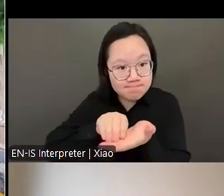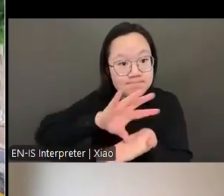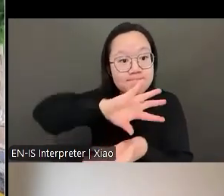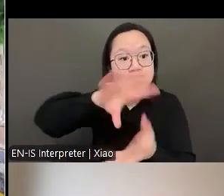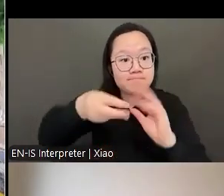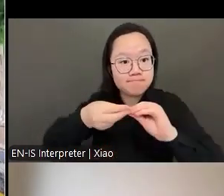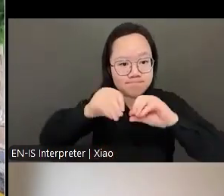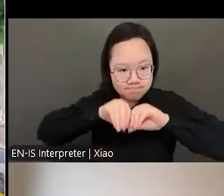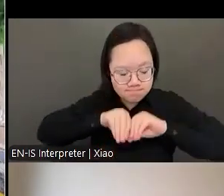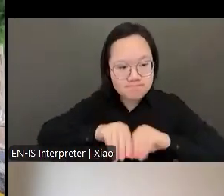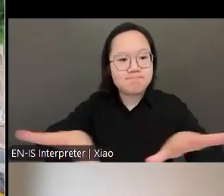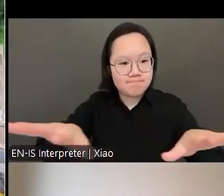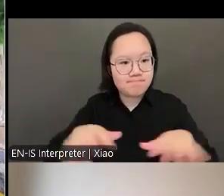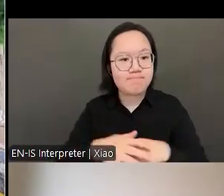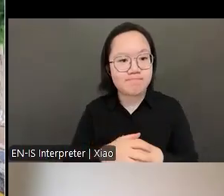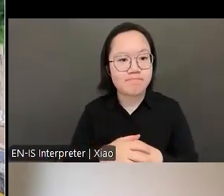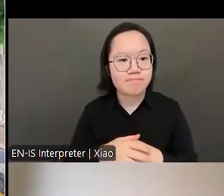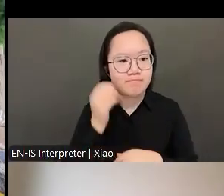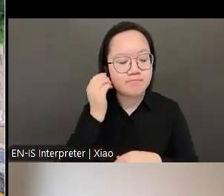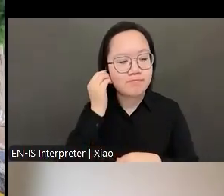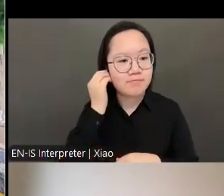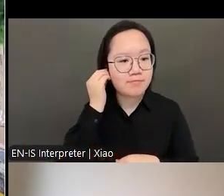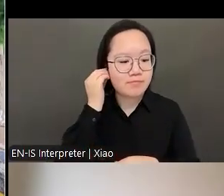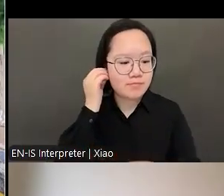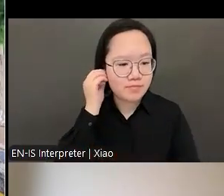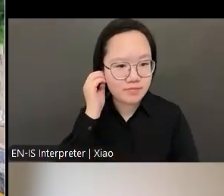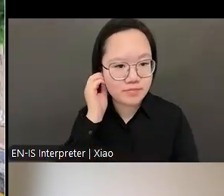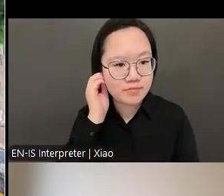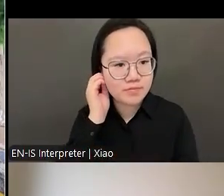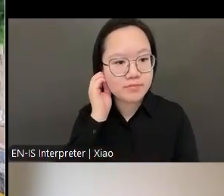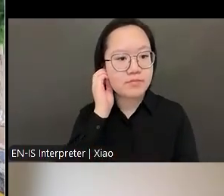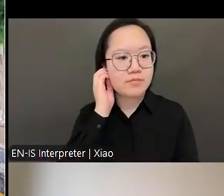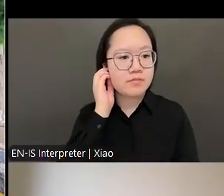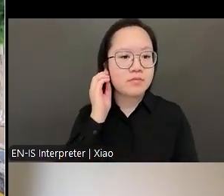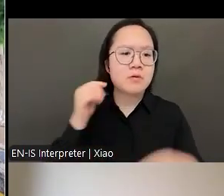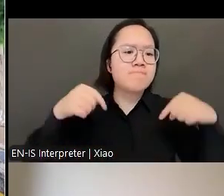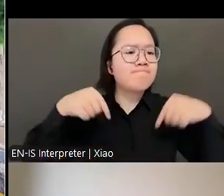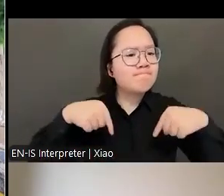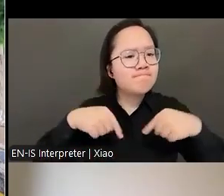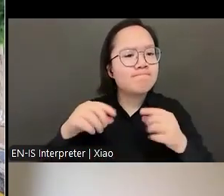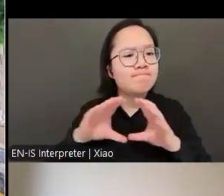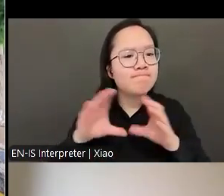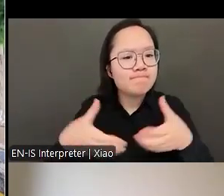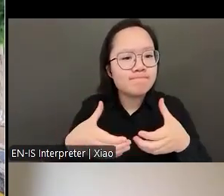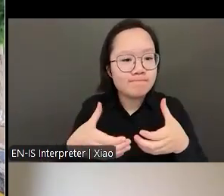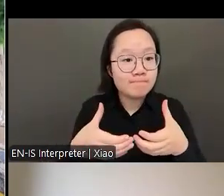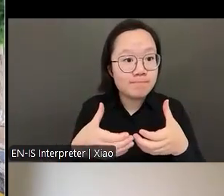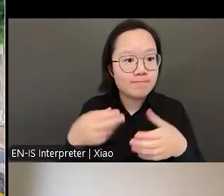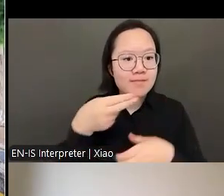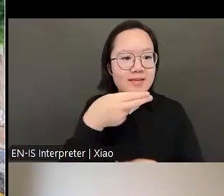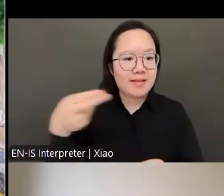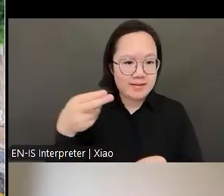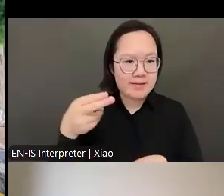A little bit about Inclusive Futures. Inclusive Futures brings together specialists in disability